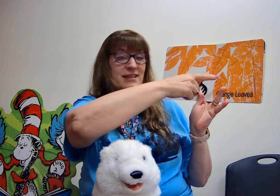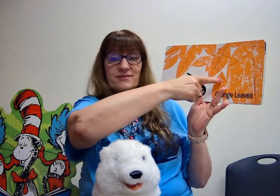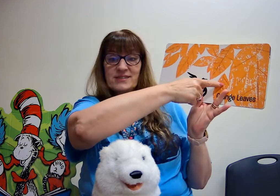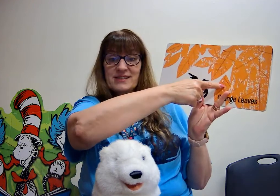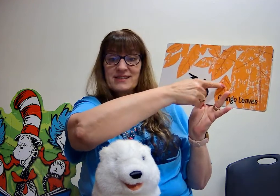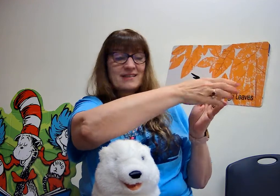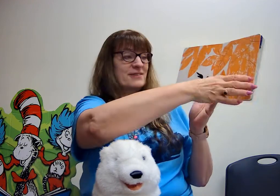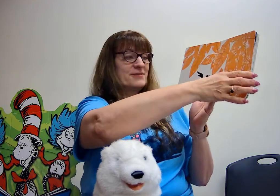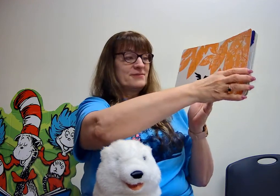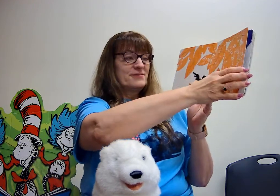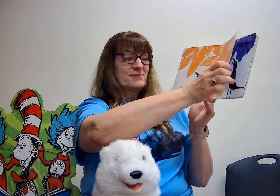leaves.